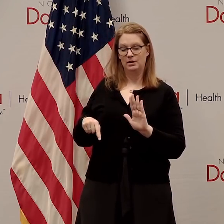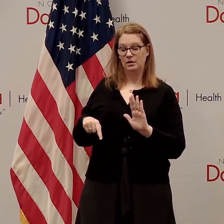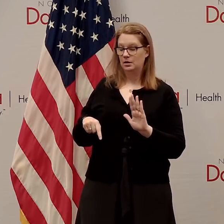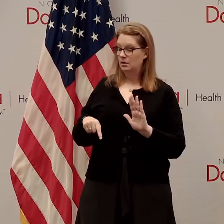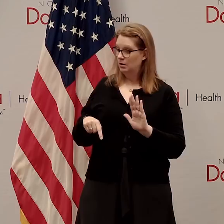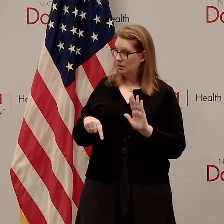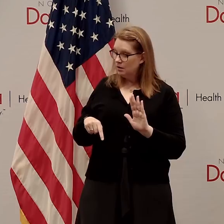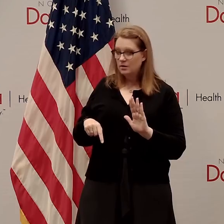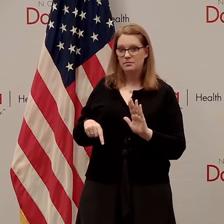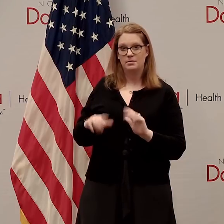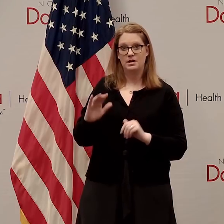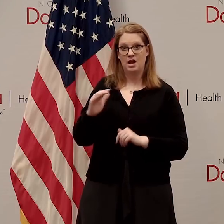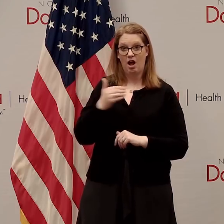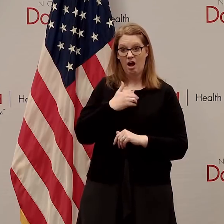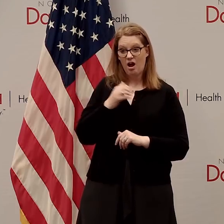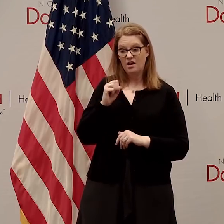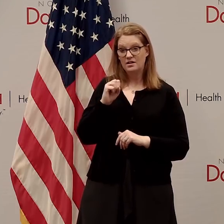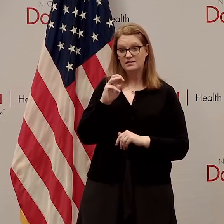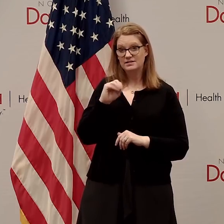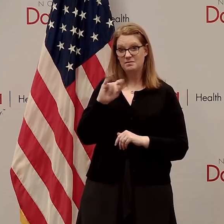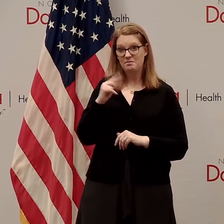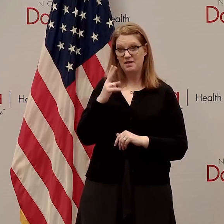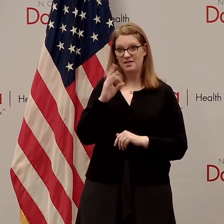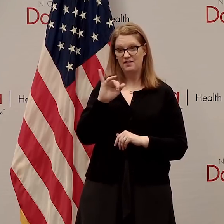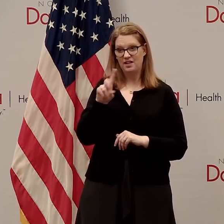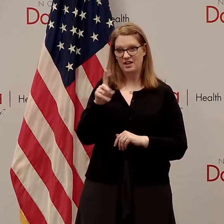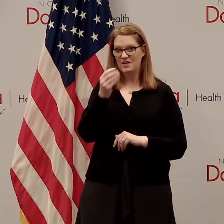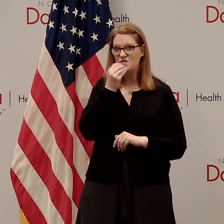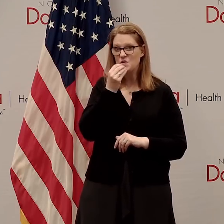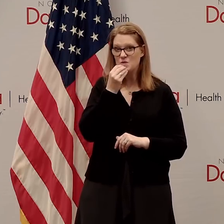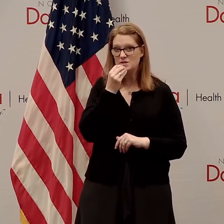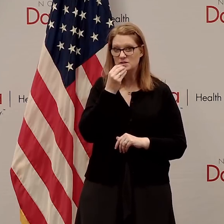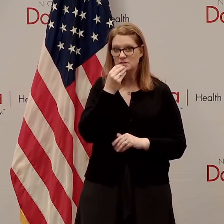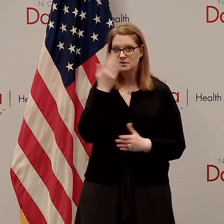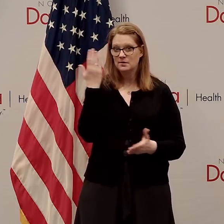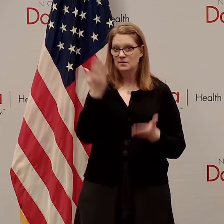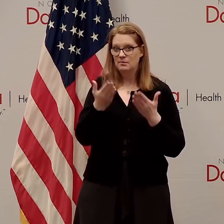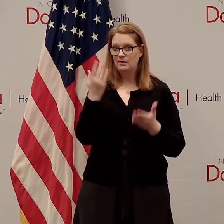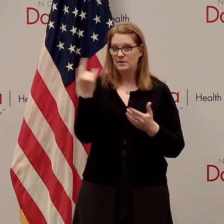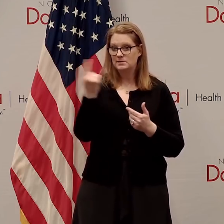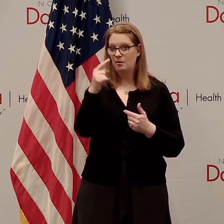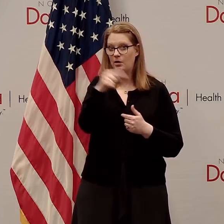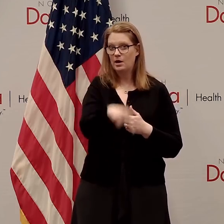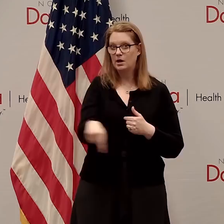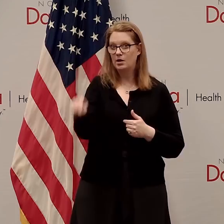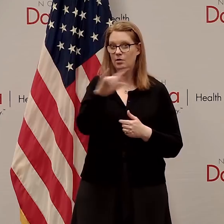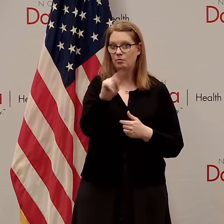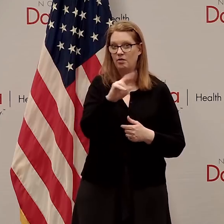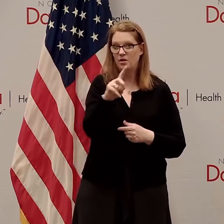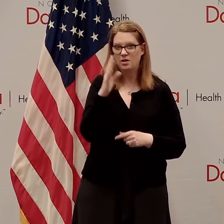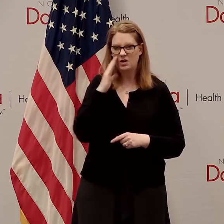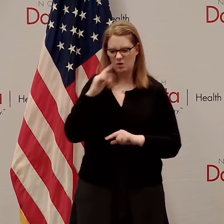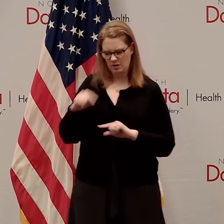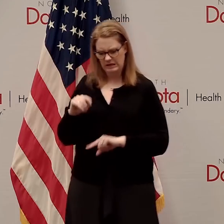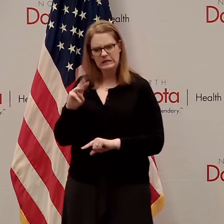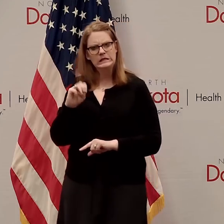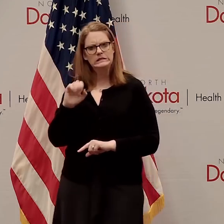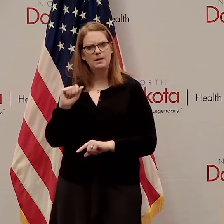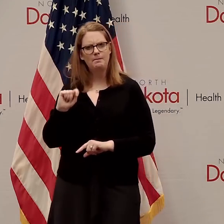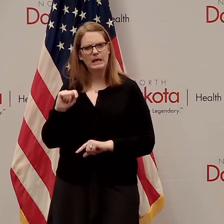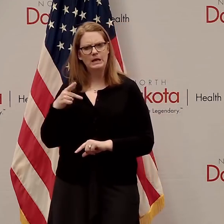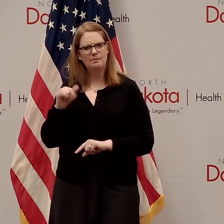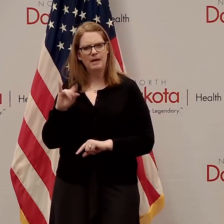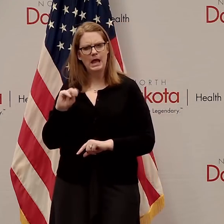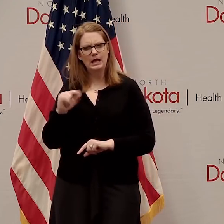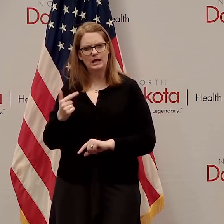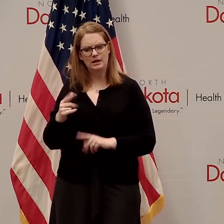we can, but our Smithfield Foods may still be in front of us. This meat packing plant in Sioux Falls has more